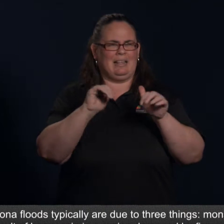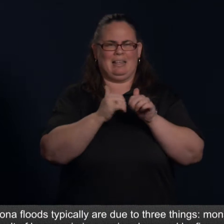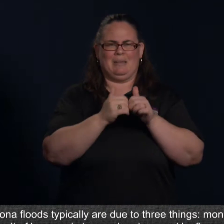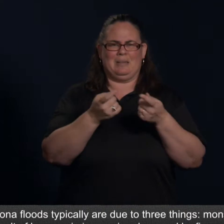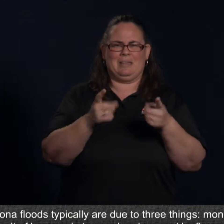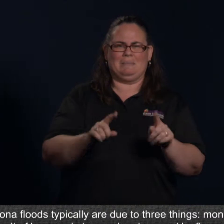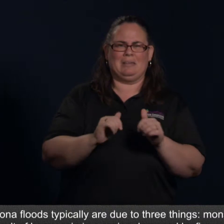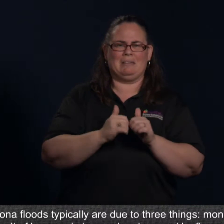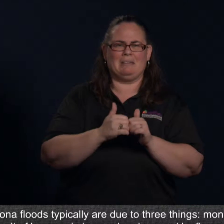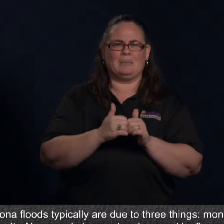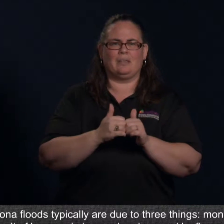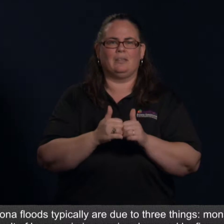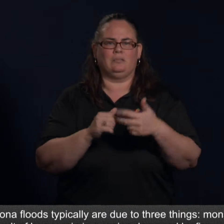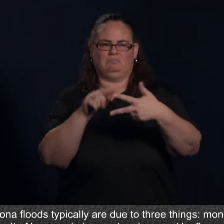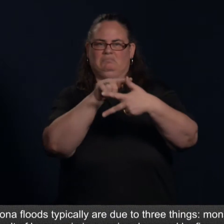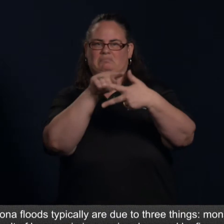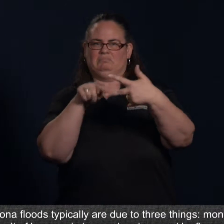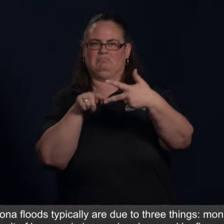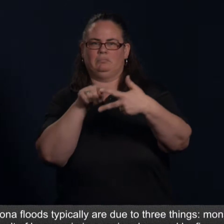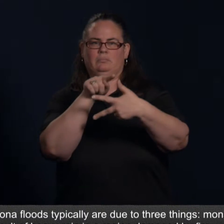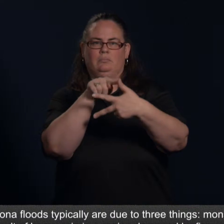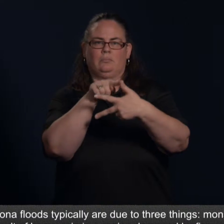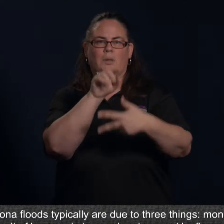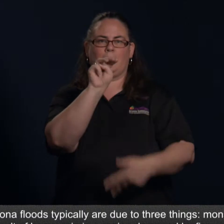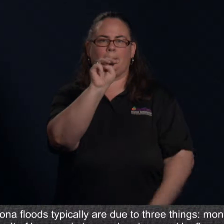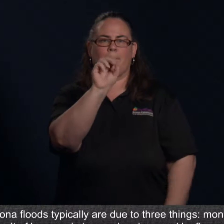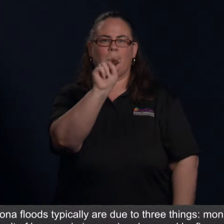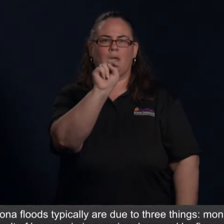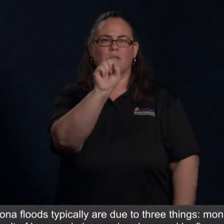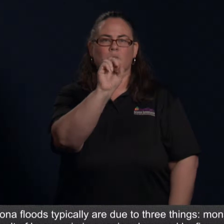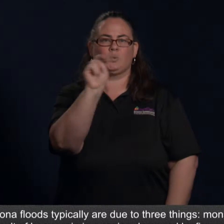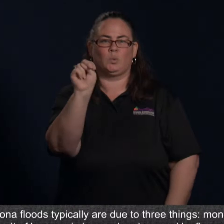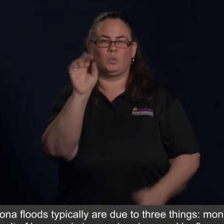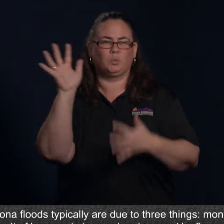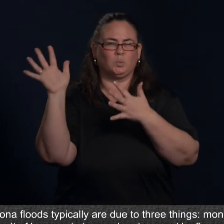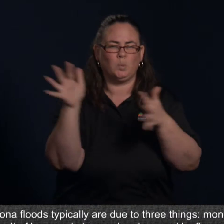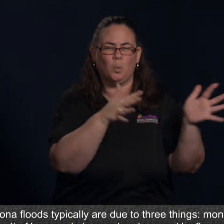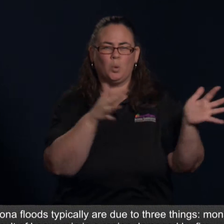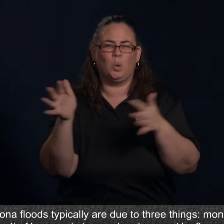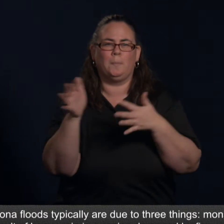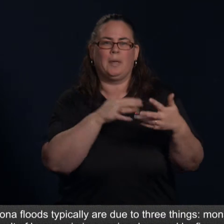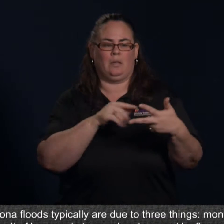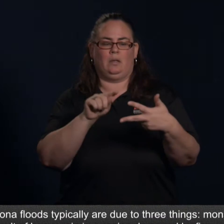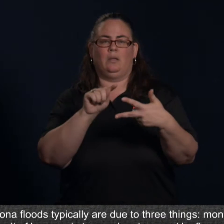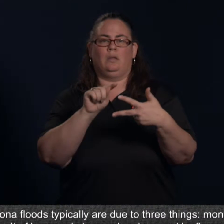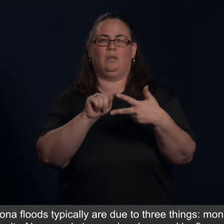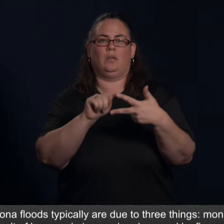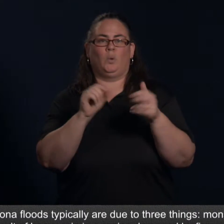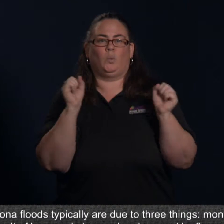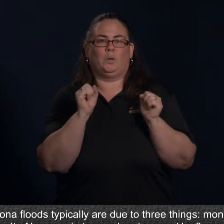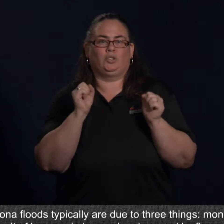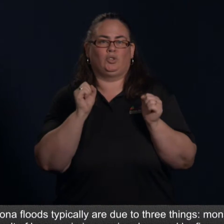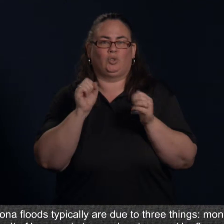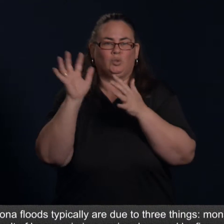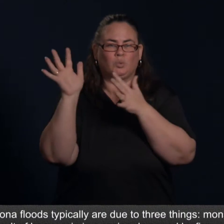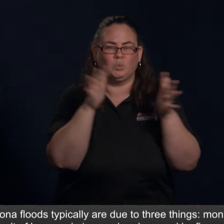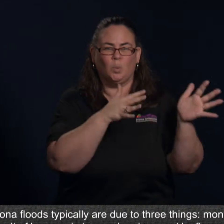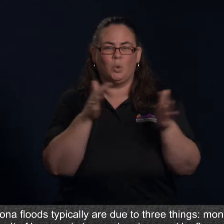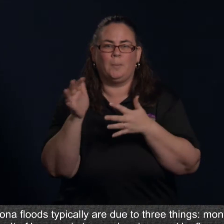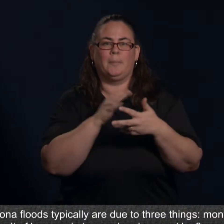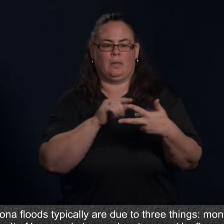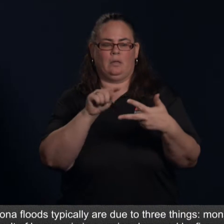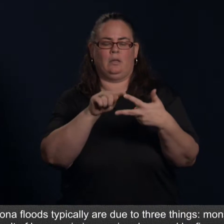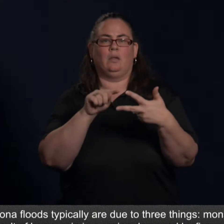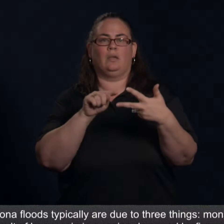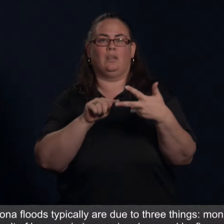Arizona floods typically are due to 3 things: monsoon storms, winter